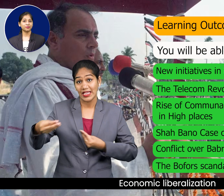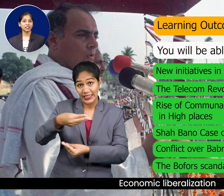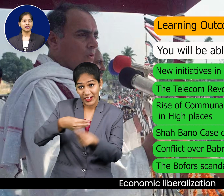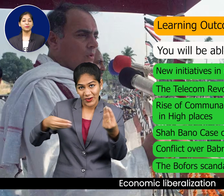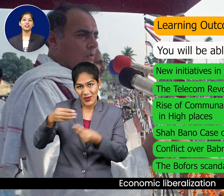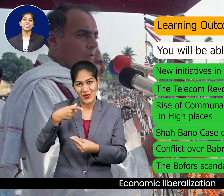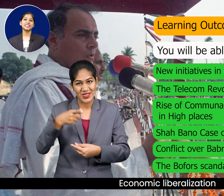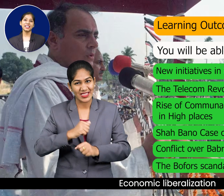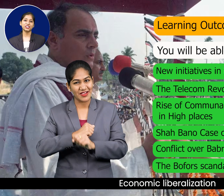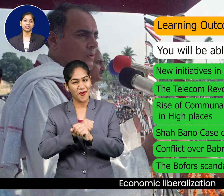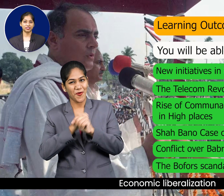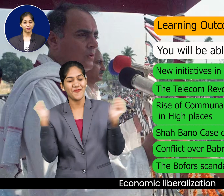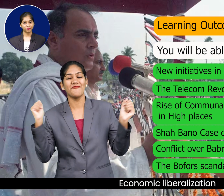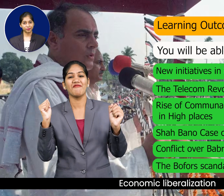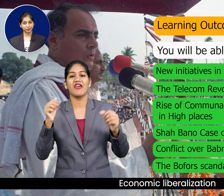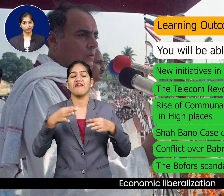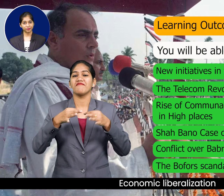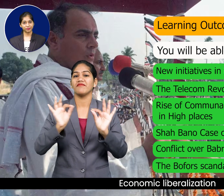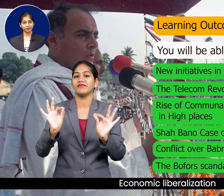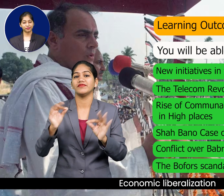Economic liberalization.